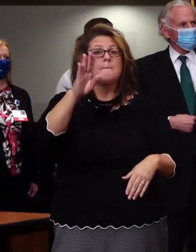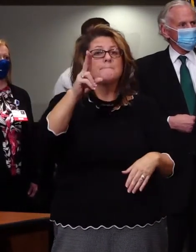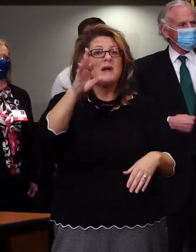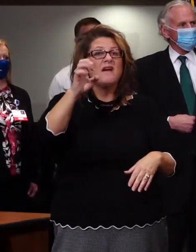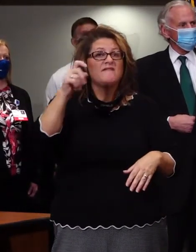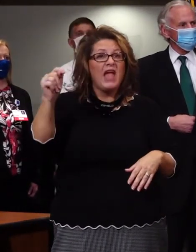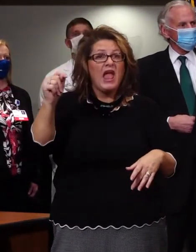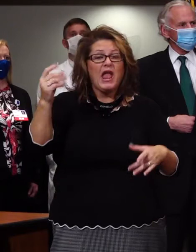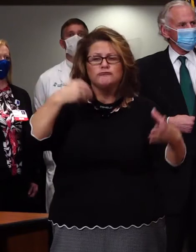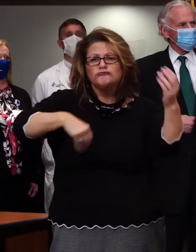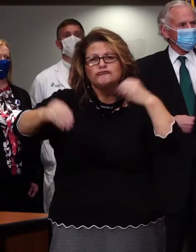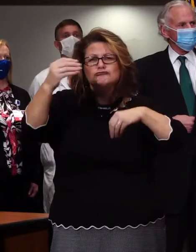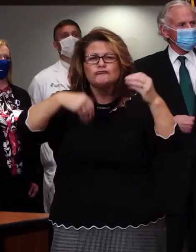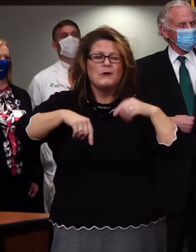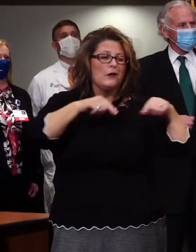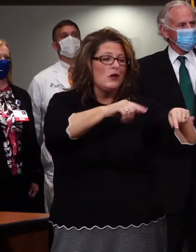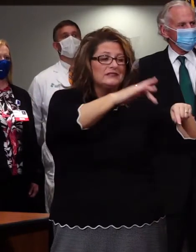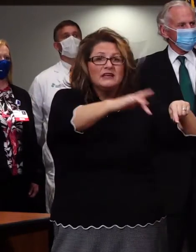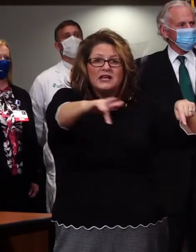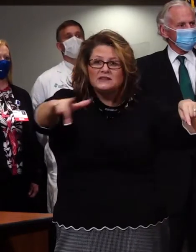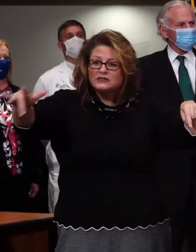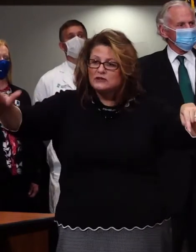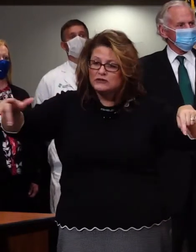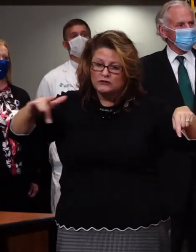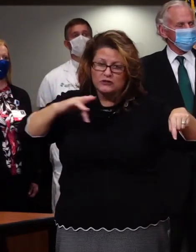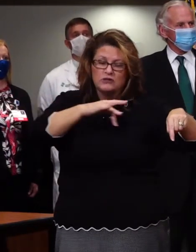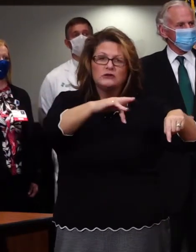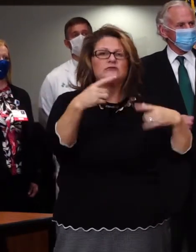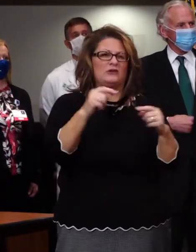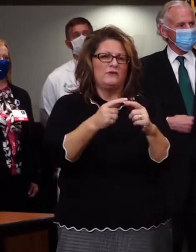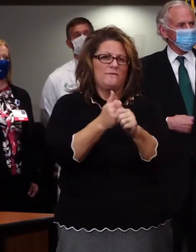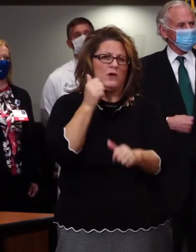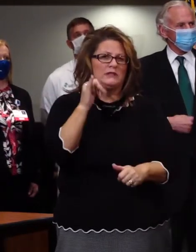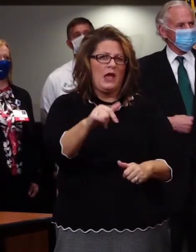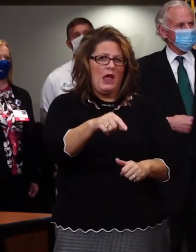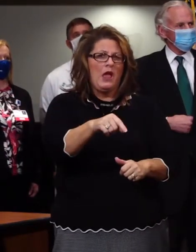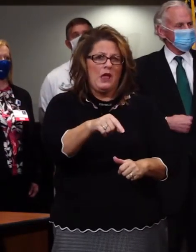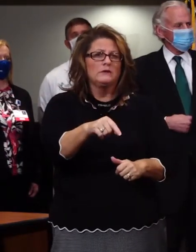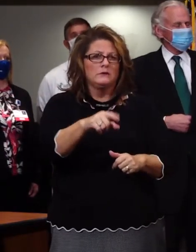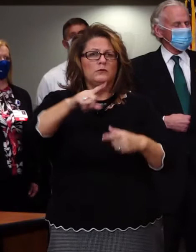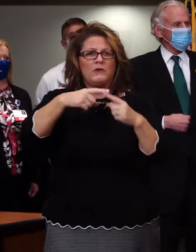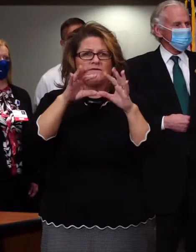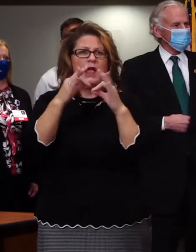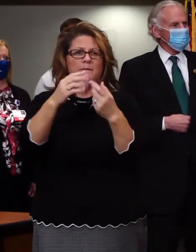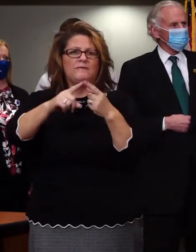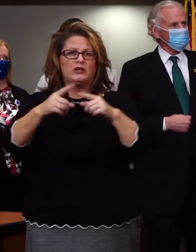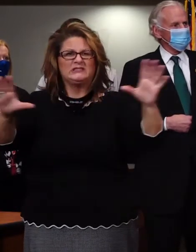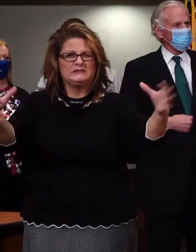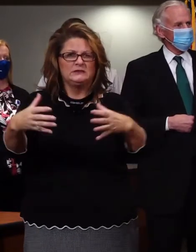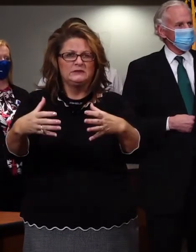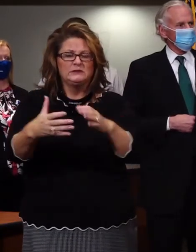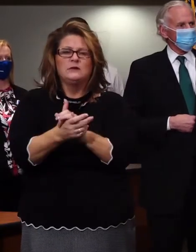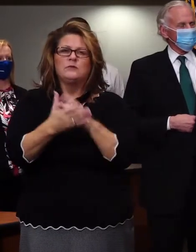during these, where those will touch the utensils multiple times by multiple individuals. So again, some basic pieces there that we want to